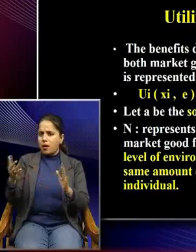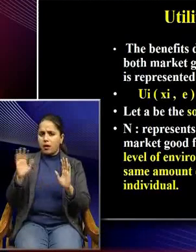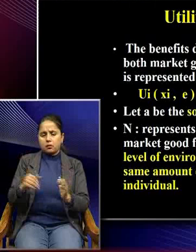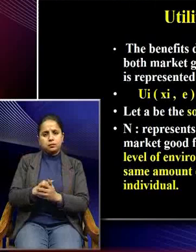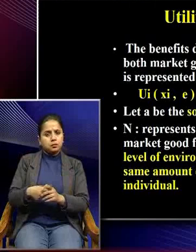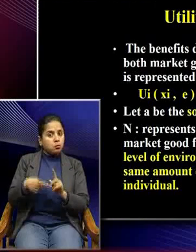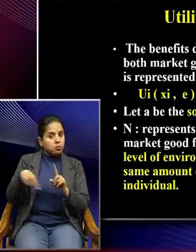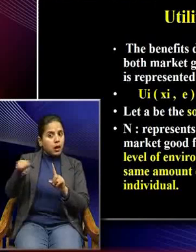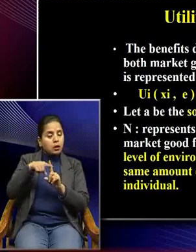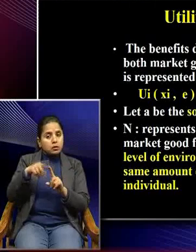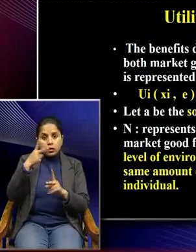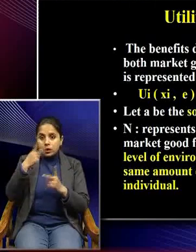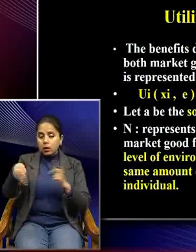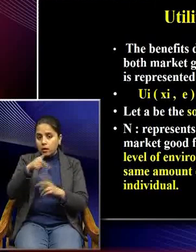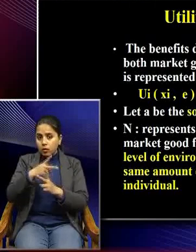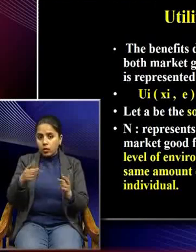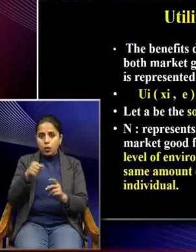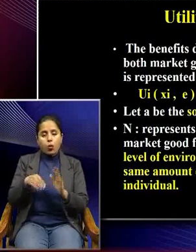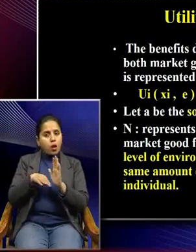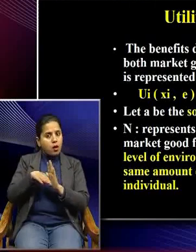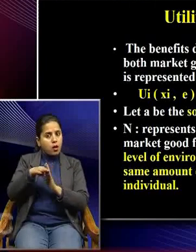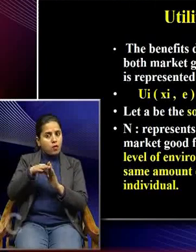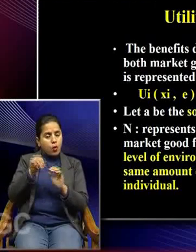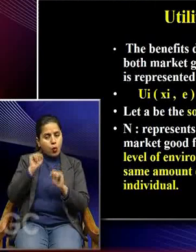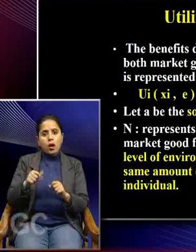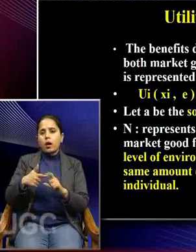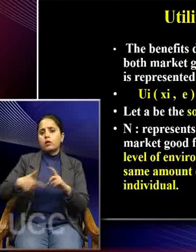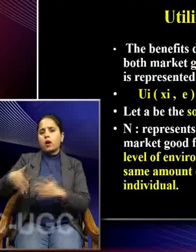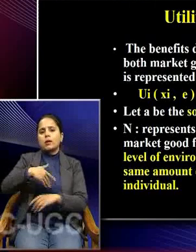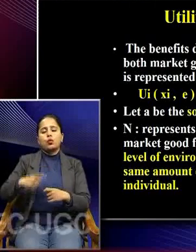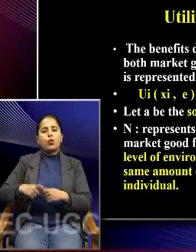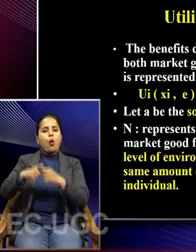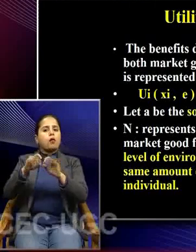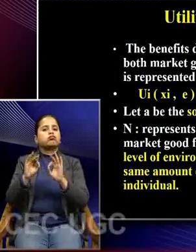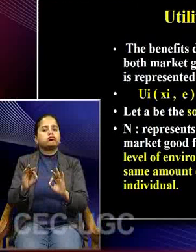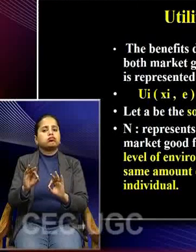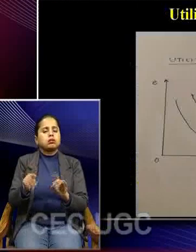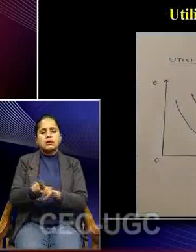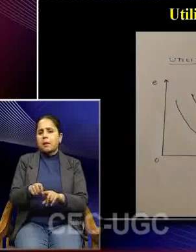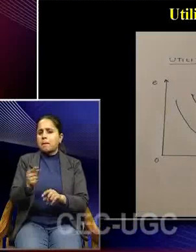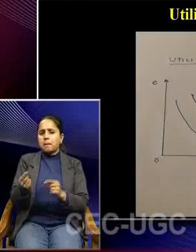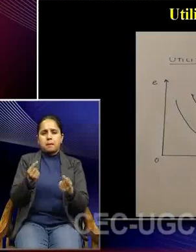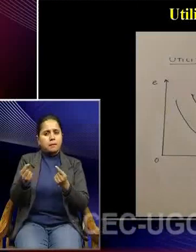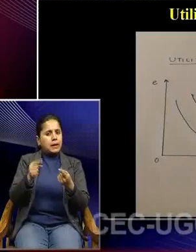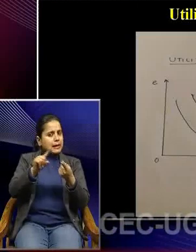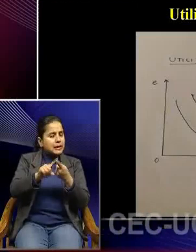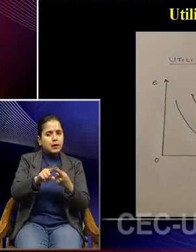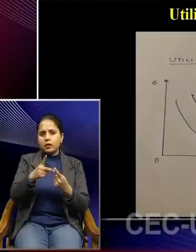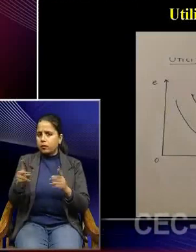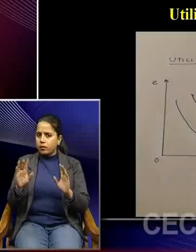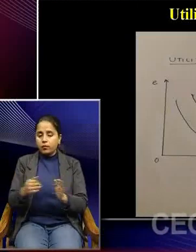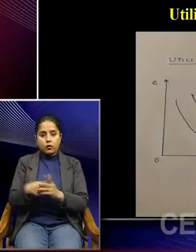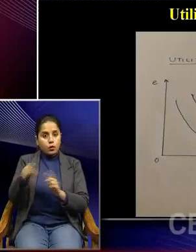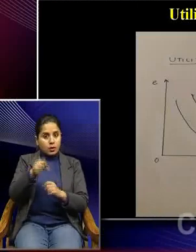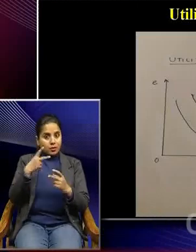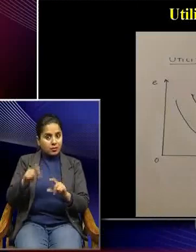the level of environmental quality is also there. It is the same amount E. As you can